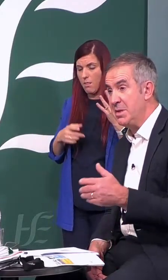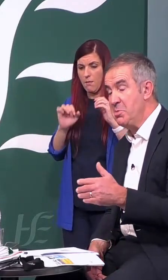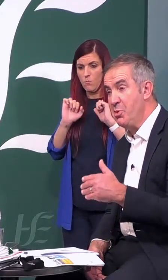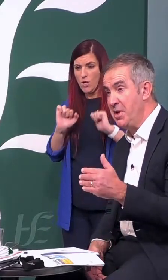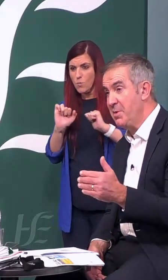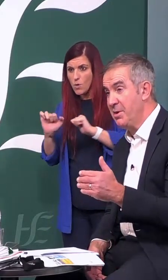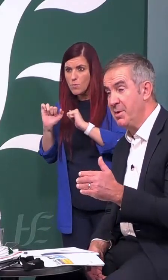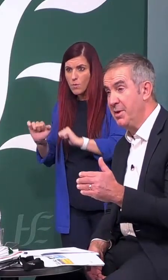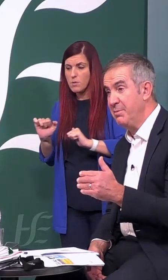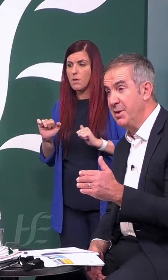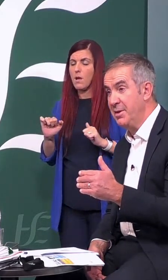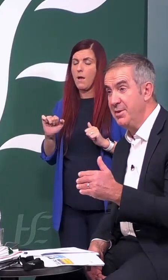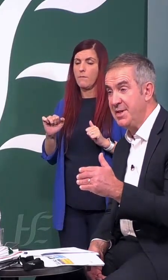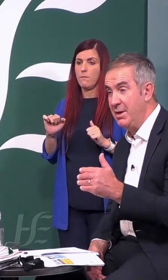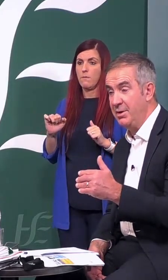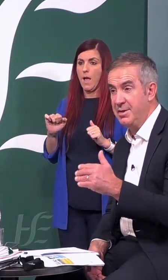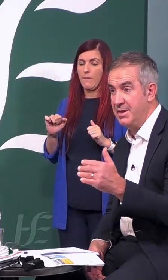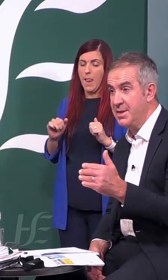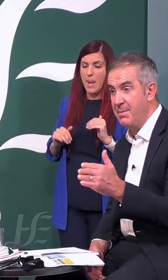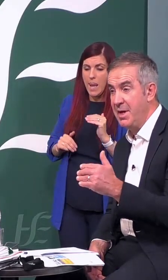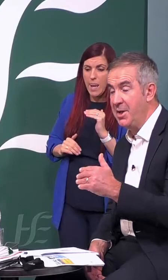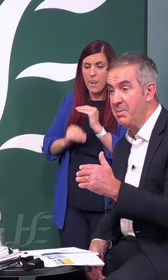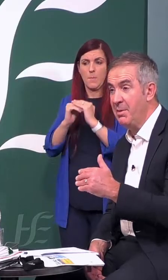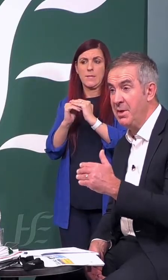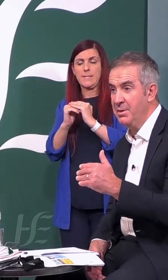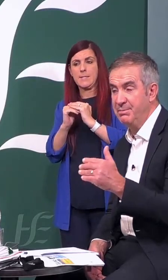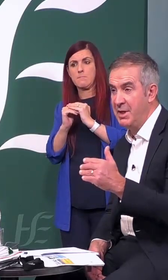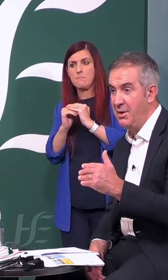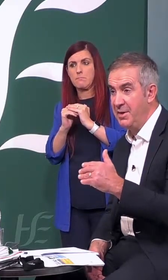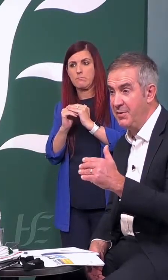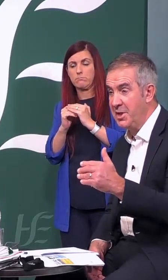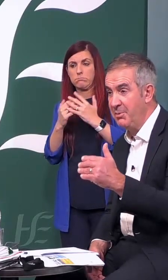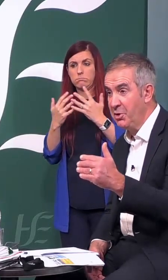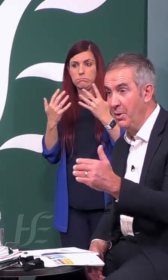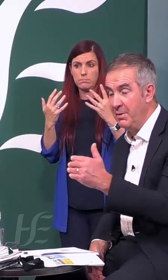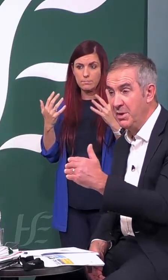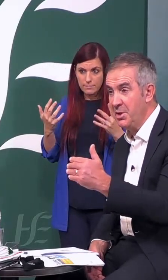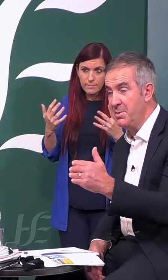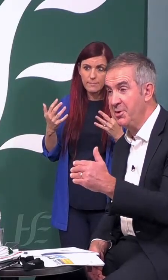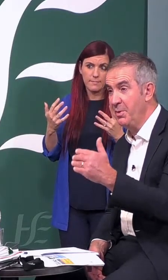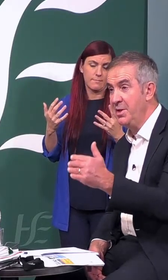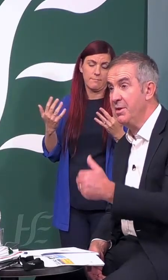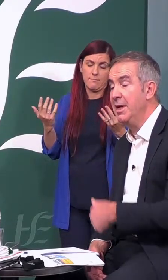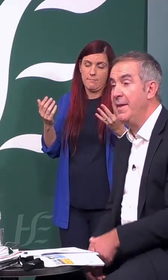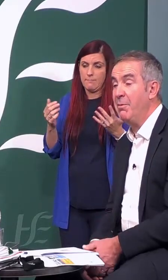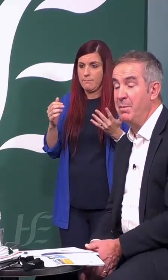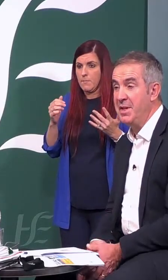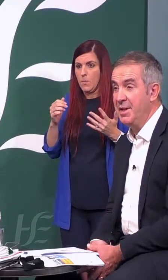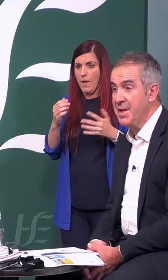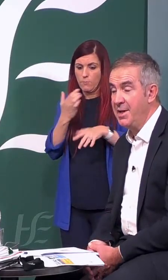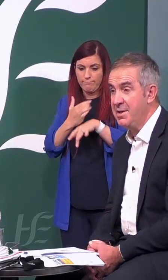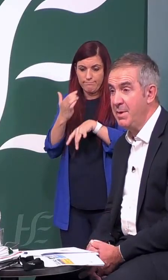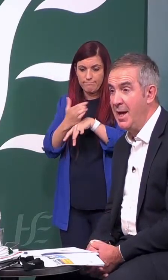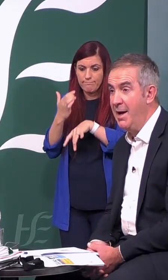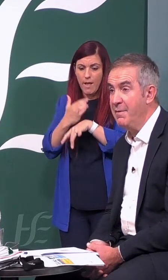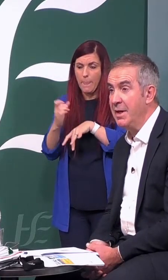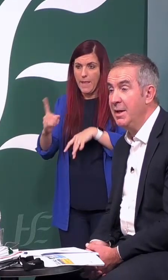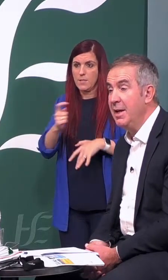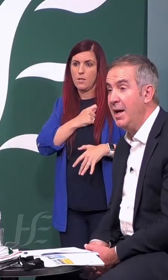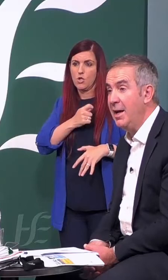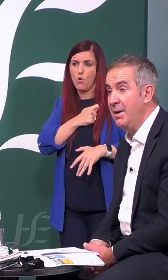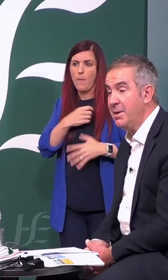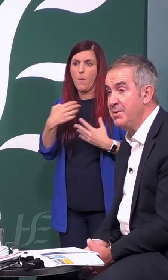there an absolute point where you say, look, it's gone beyond clearly if it keeps going, and we talked about the winter, that would be the anxiety we